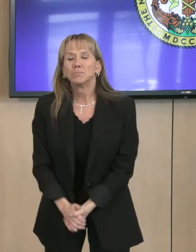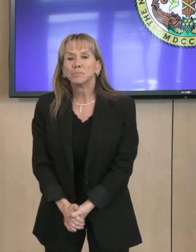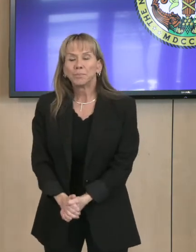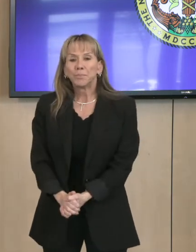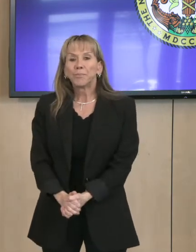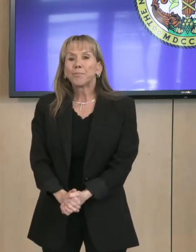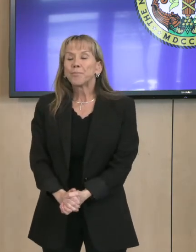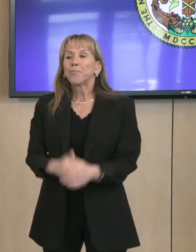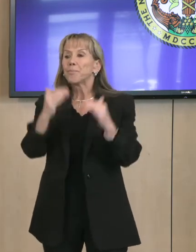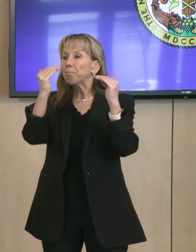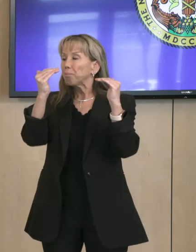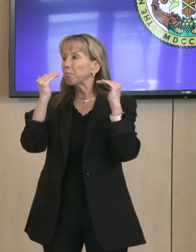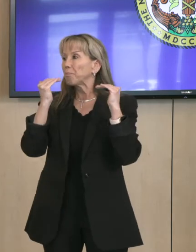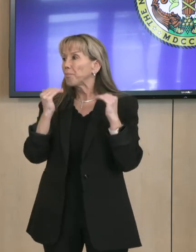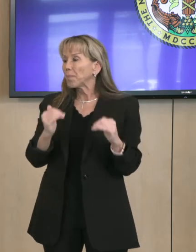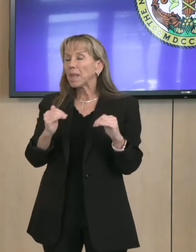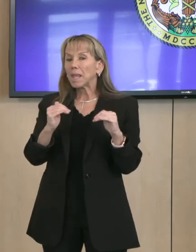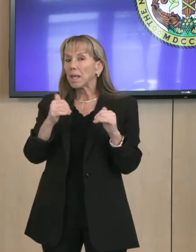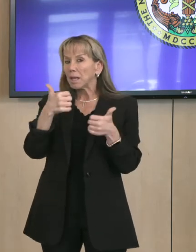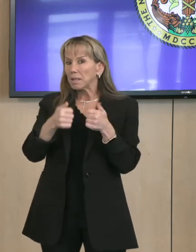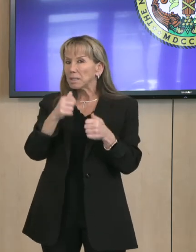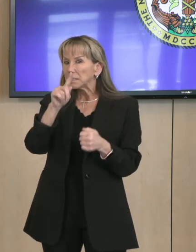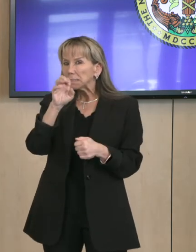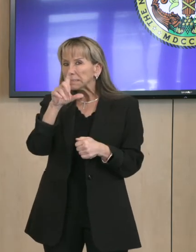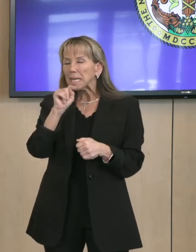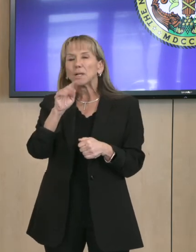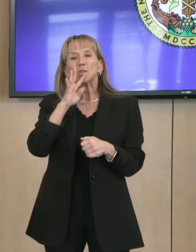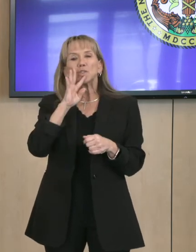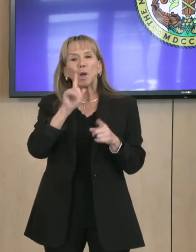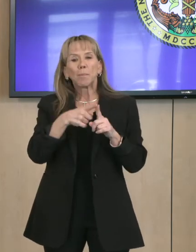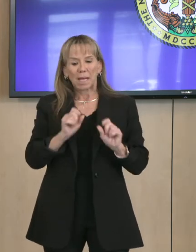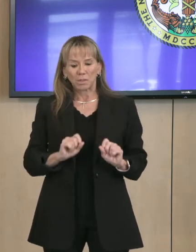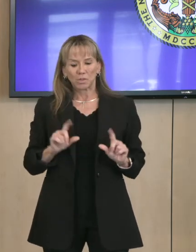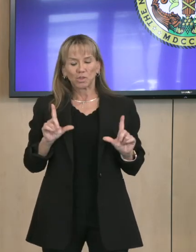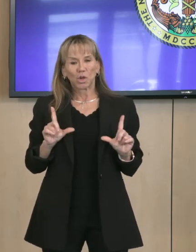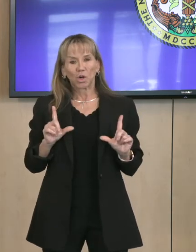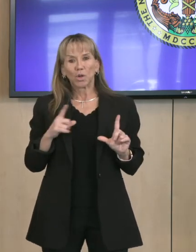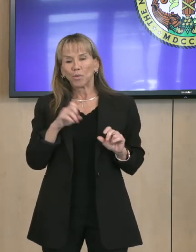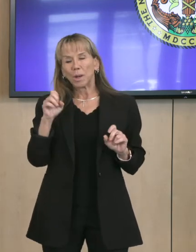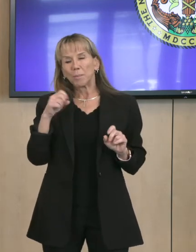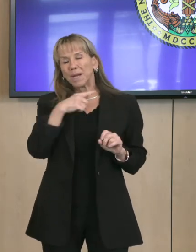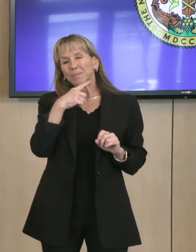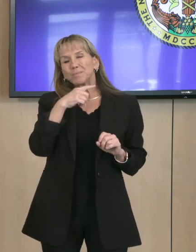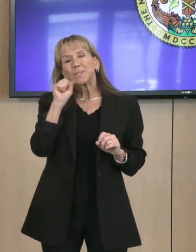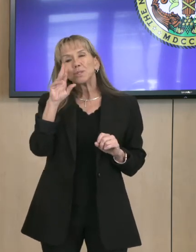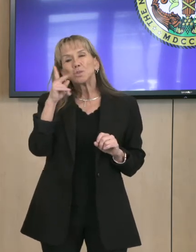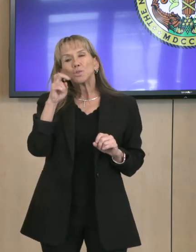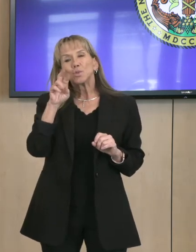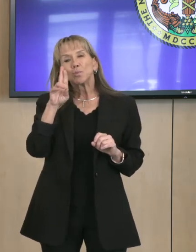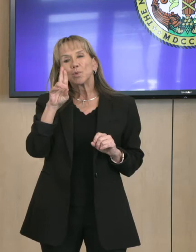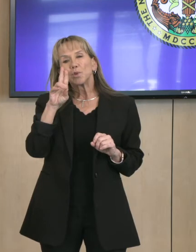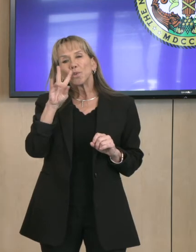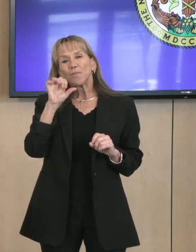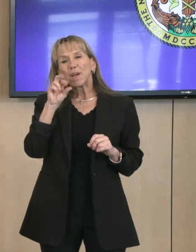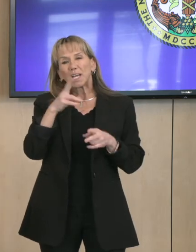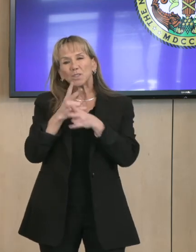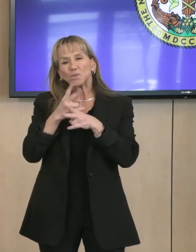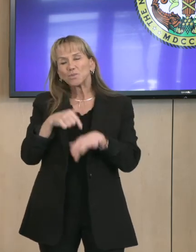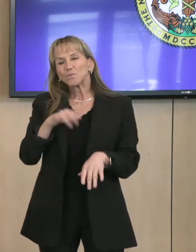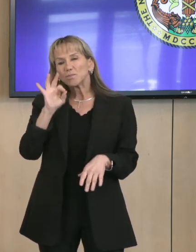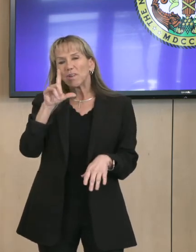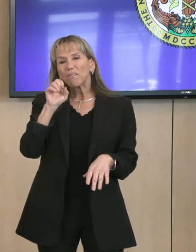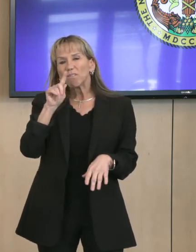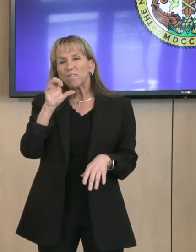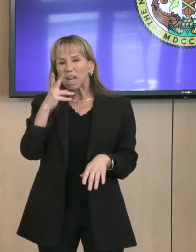Okay, our next text question deals with one of the charts that was shown by Supervisor Fletcher, so he'll be coming up to go over that.